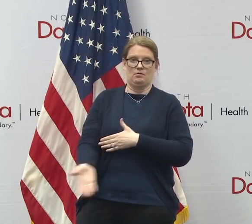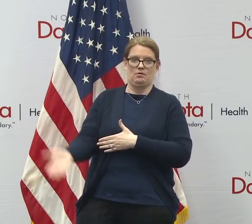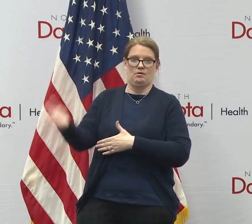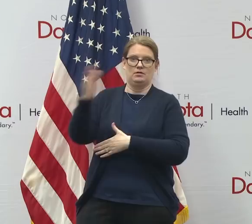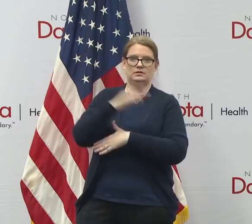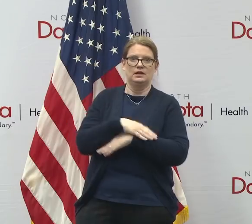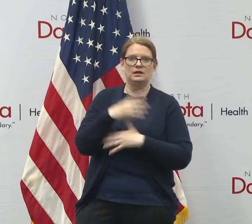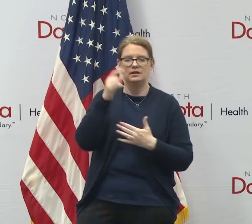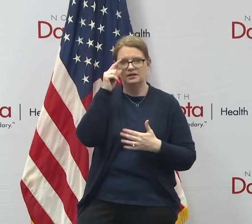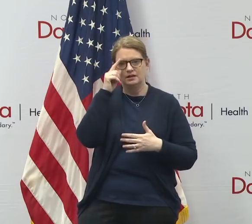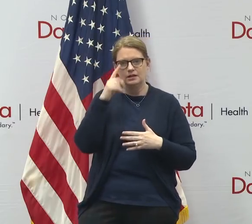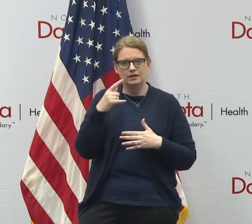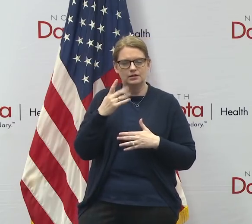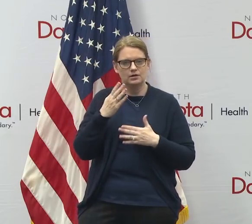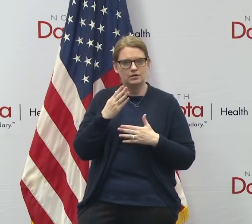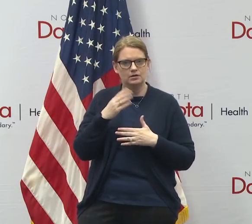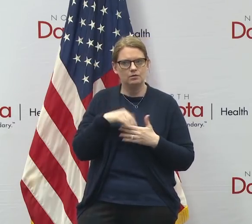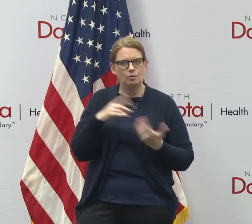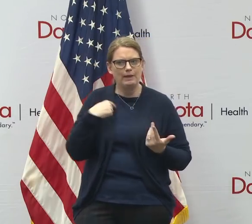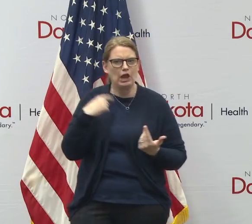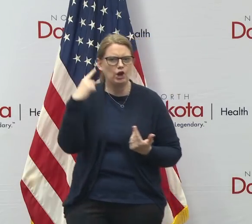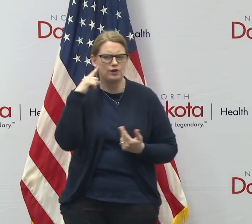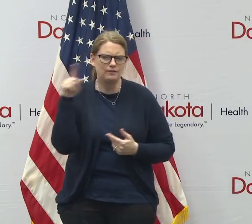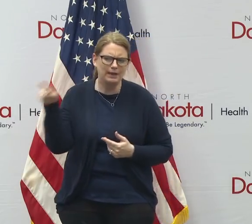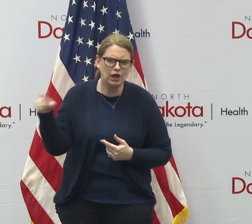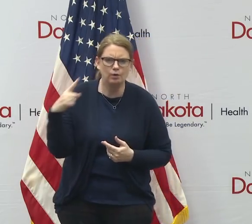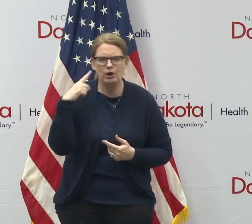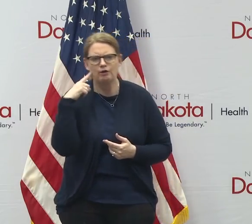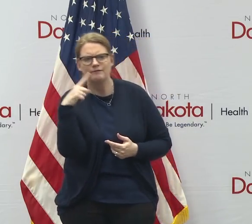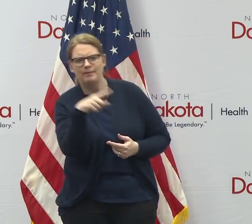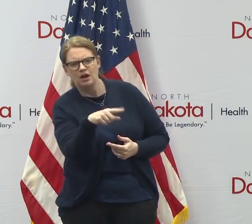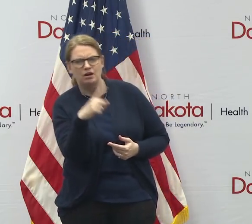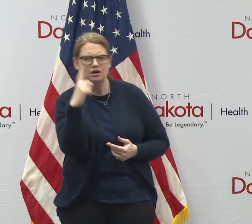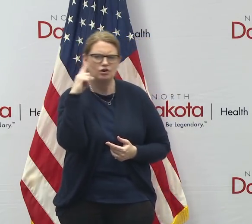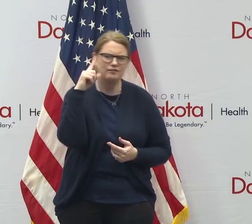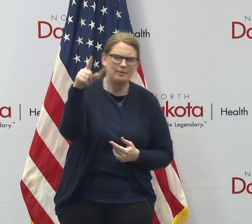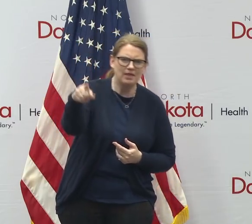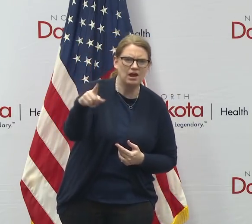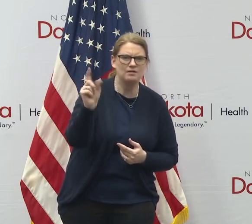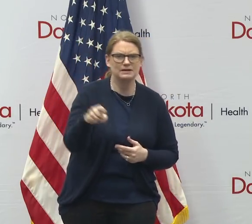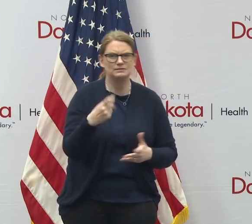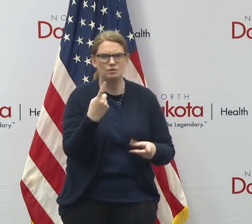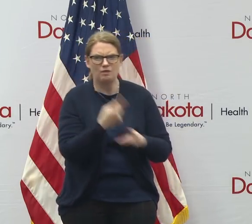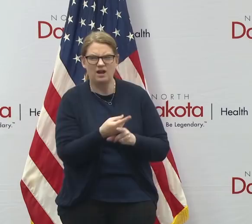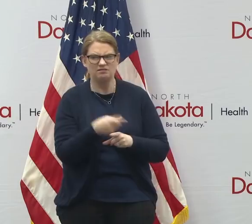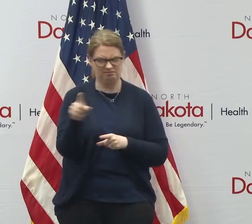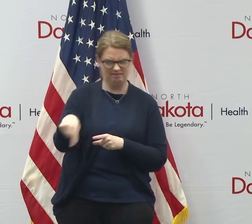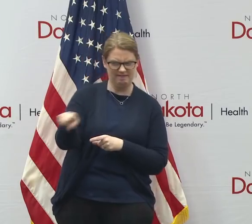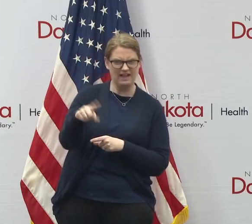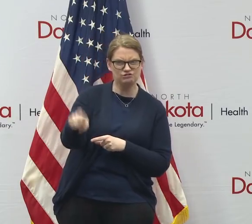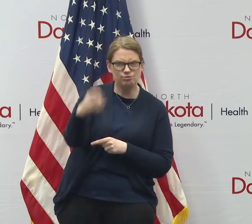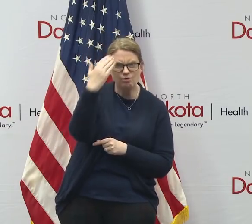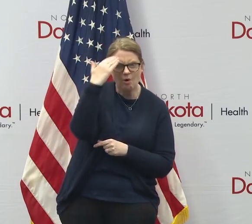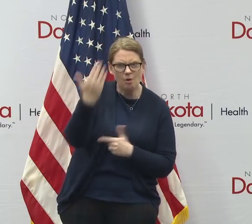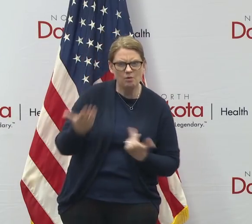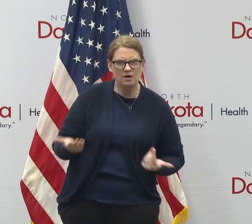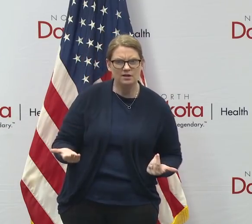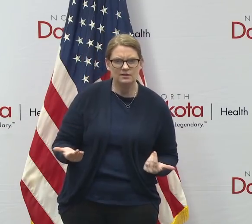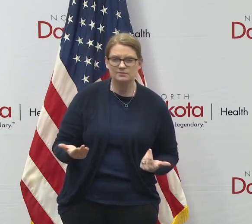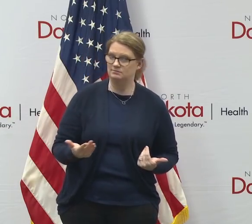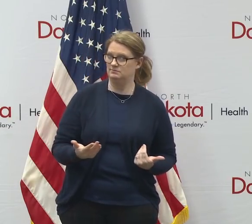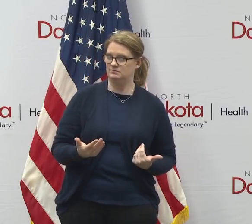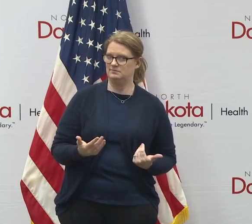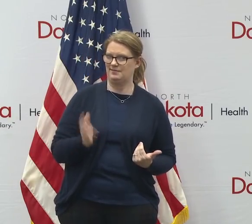got some momentum was, oh, we heard it from here, we heard it from there, it must be official, they must know. But that's the anatomy of a